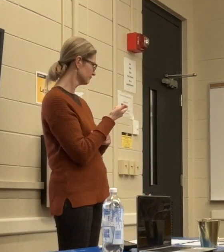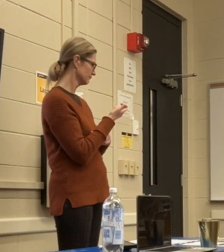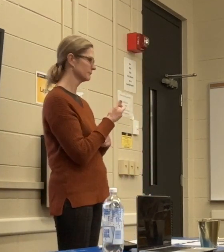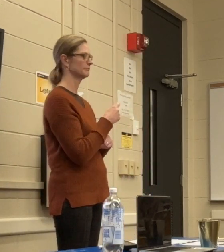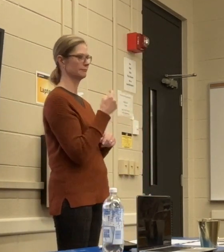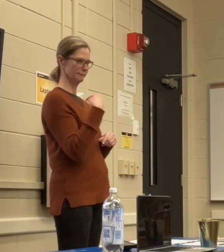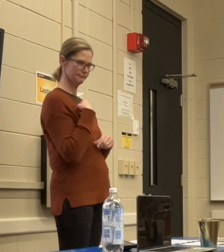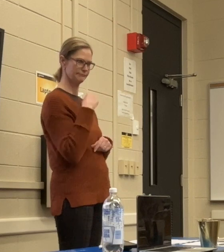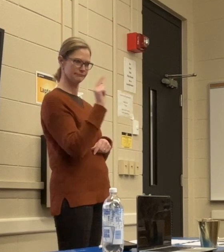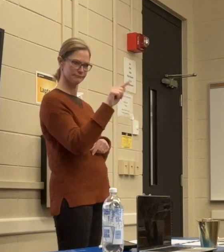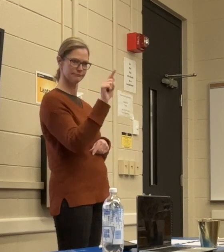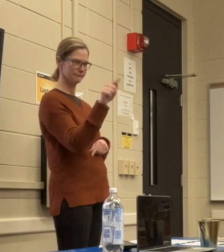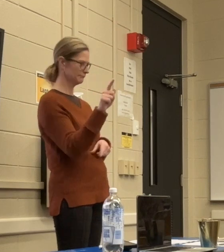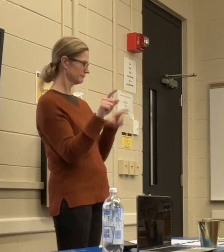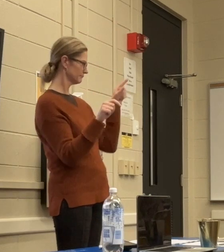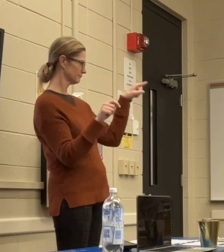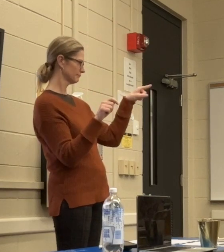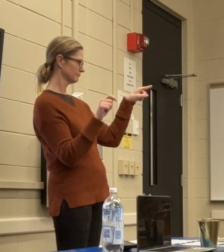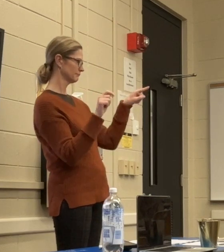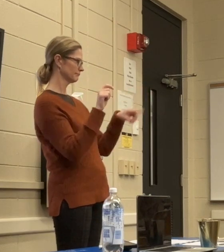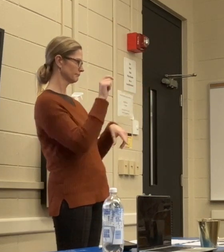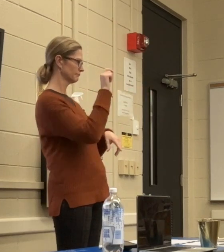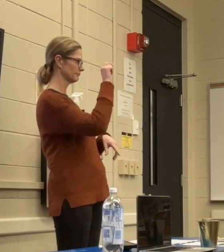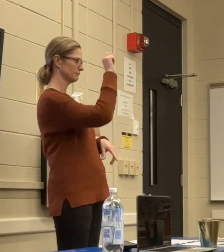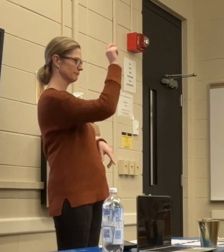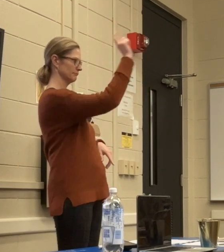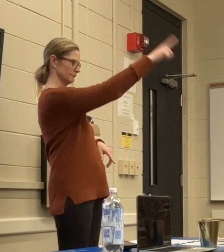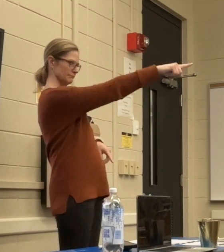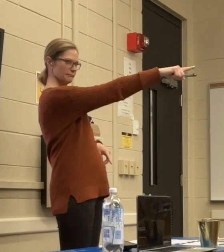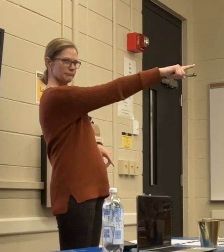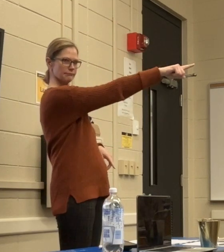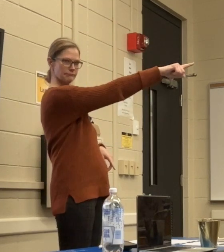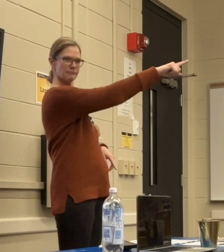Alright, so last night I went with a couple of students.